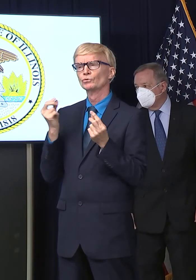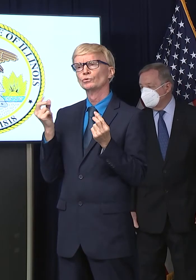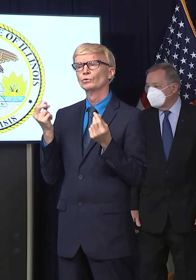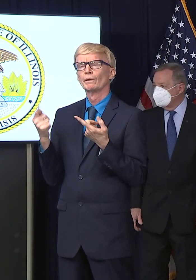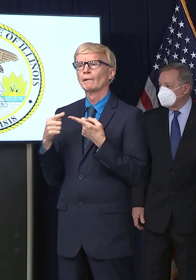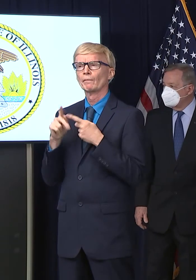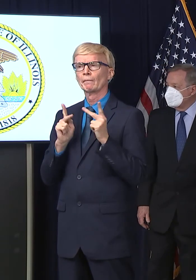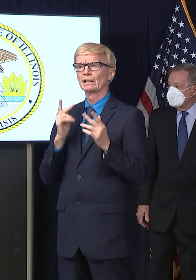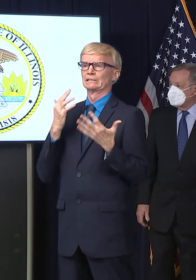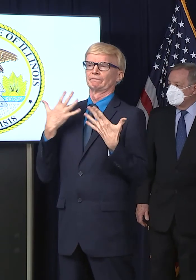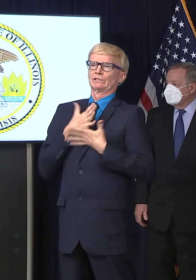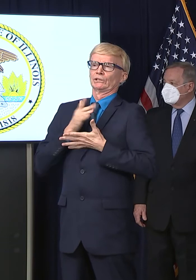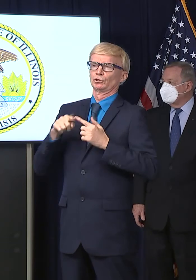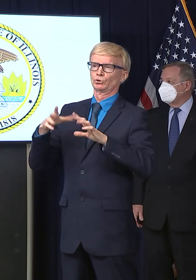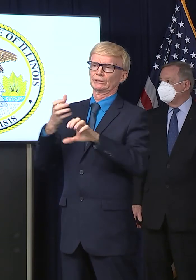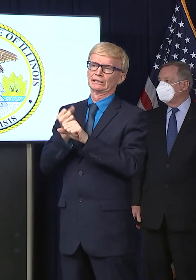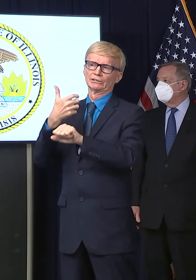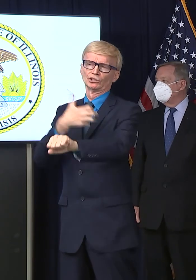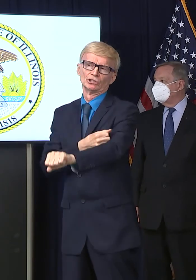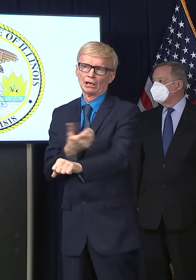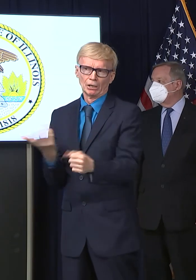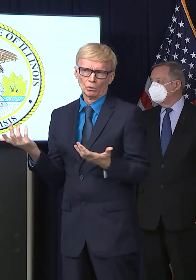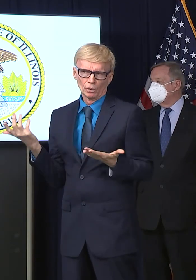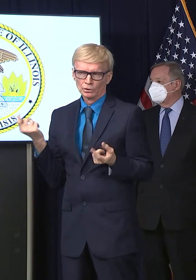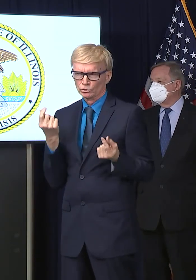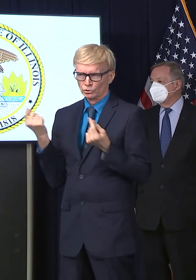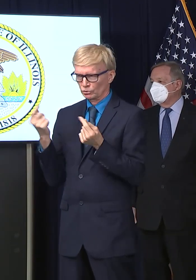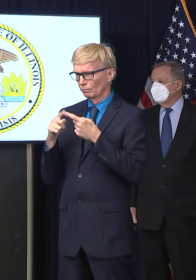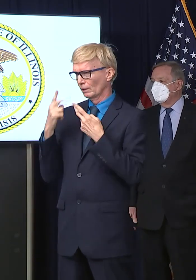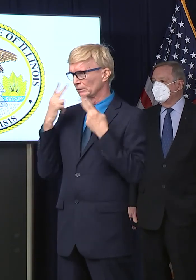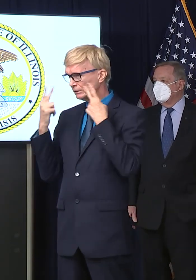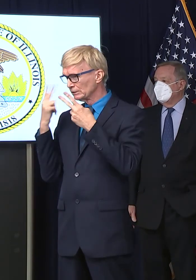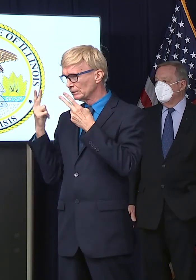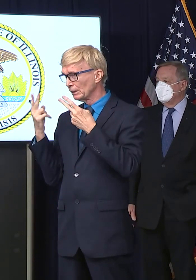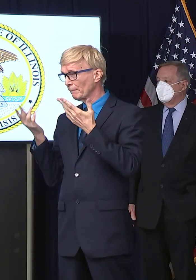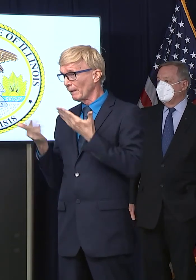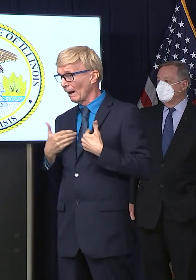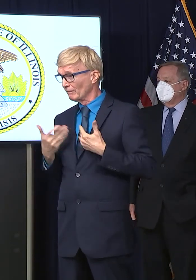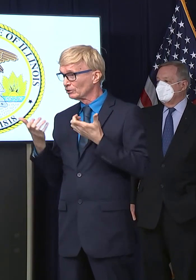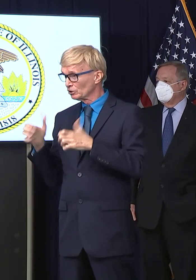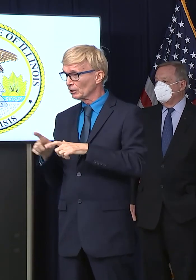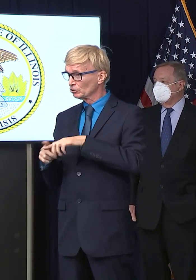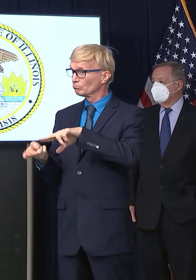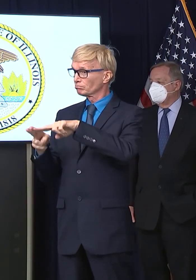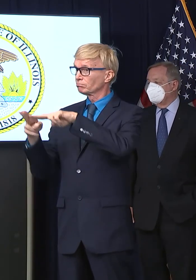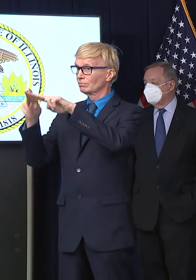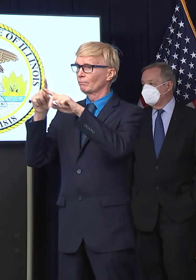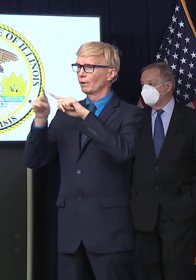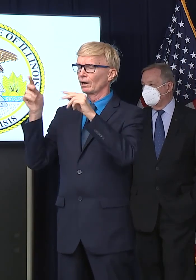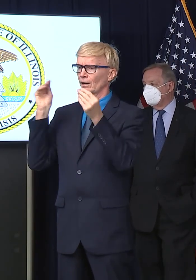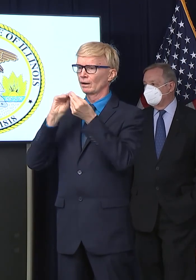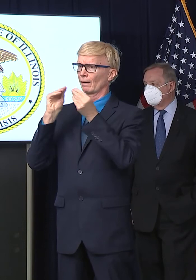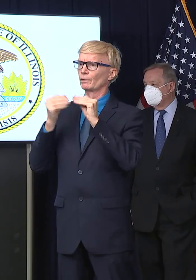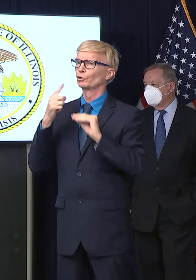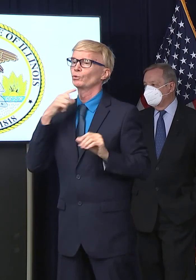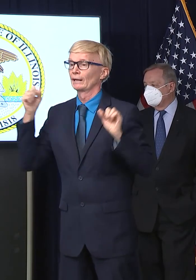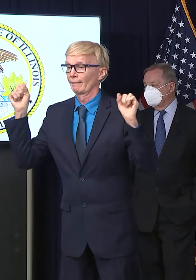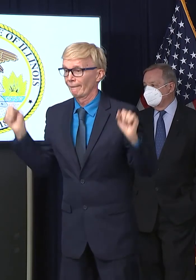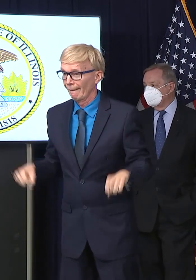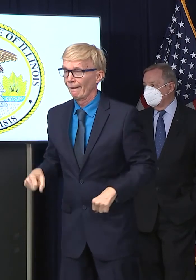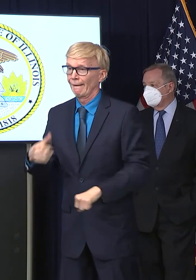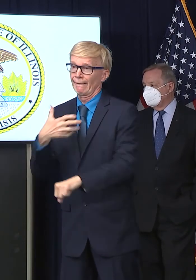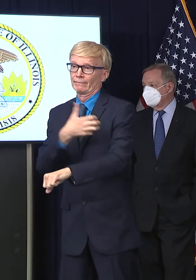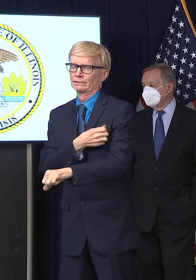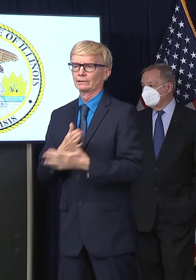2 months in, and we're seeing glimmers of hope in terms of declining infections among groups eligible for the vaccine. But I'm hearing from those eligible